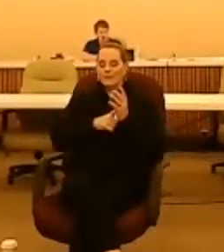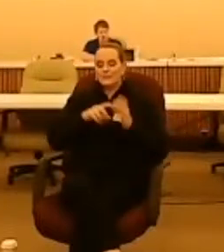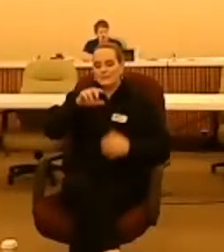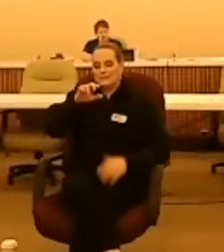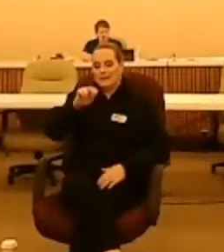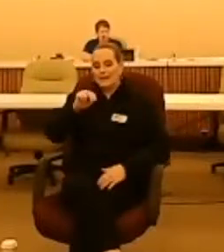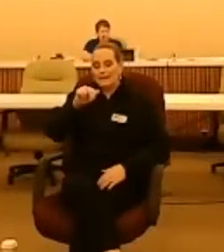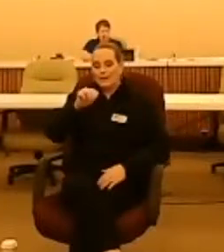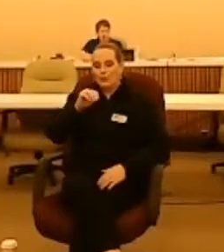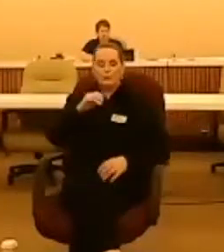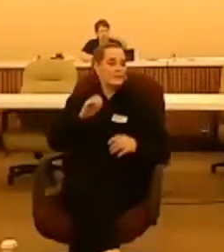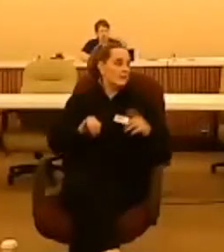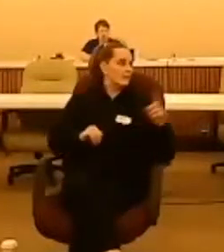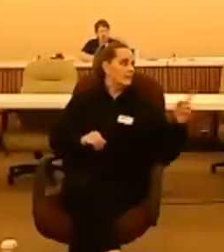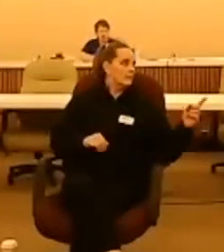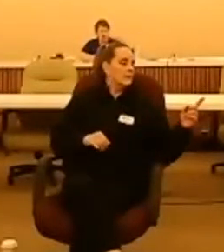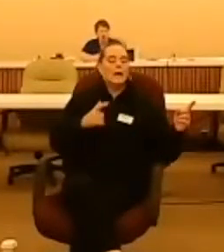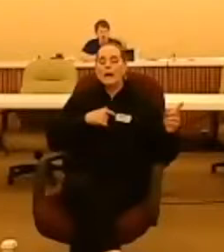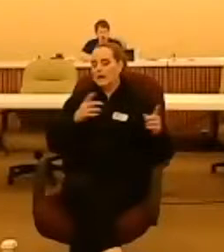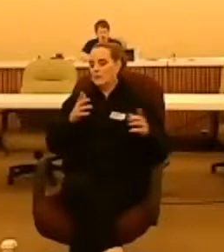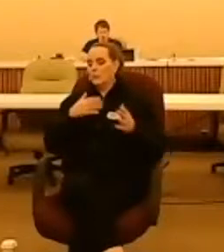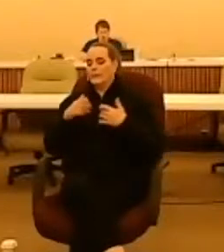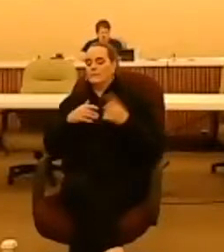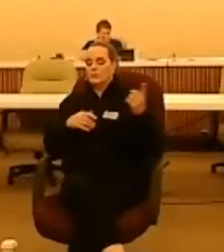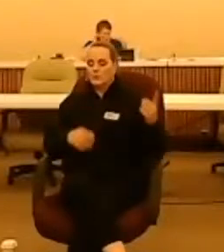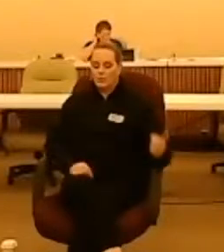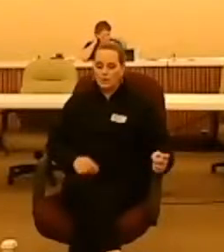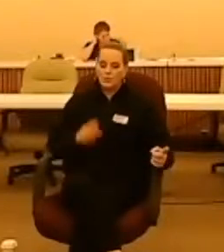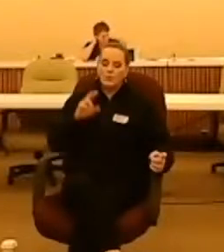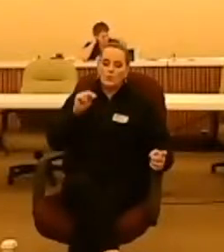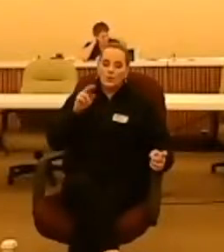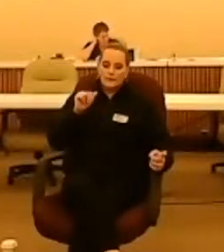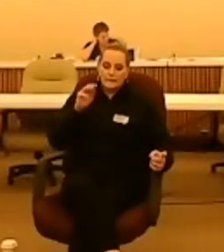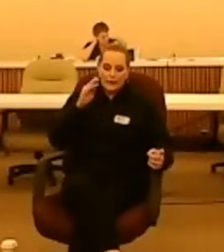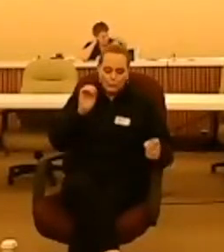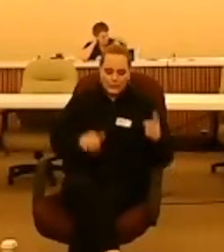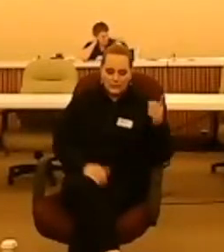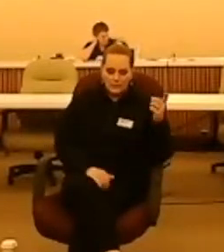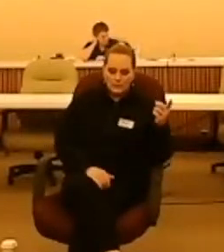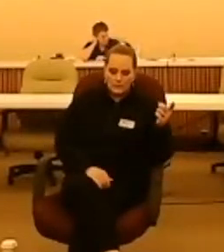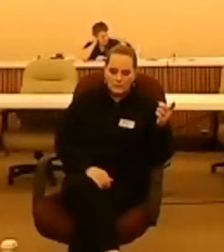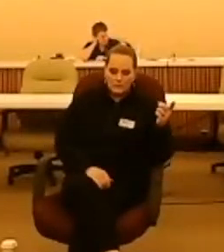next. I'll go whenever it's my turn. Okay, Naomi, you're on.